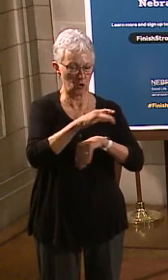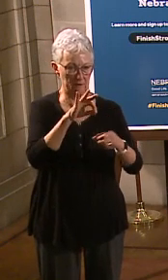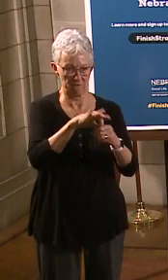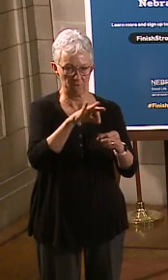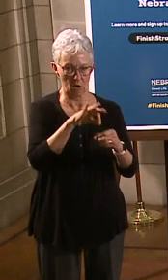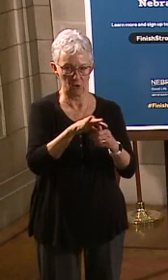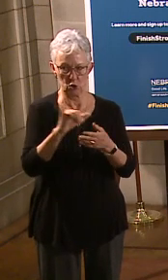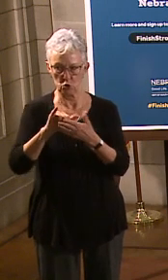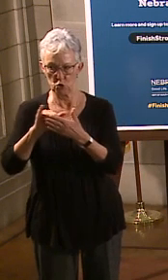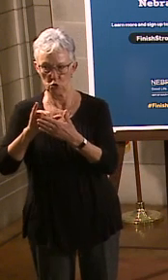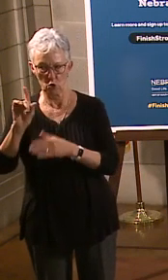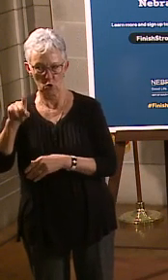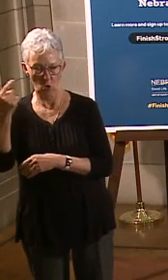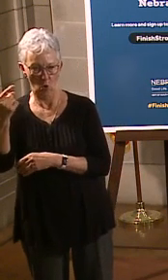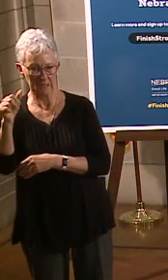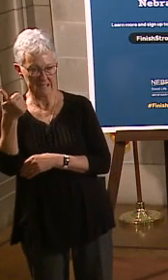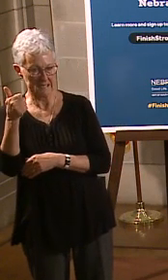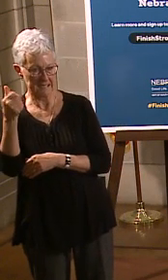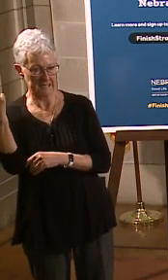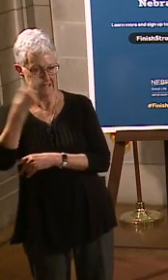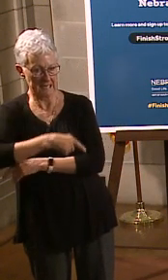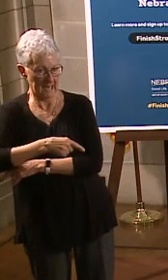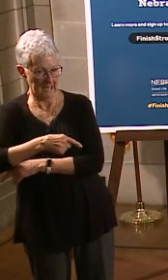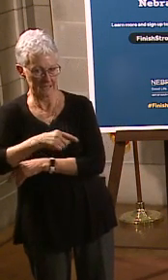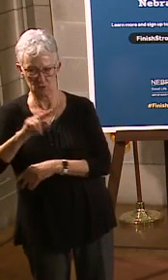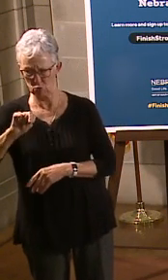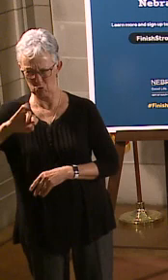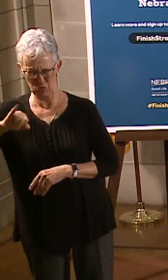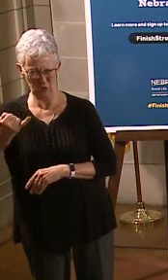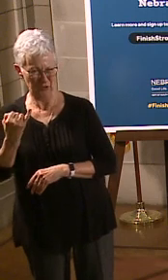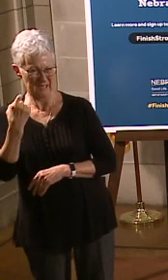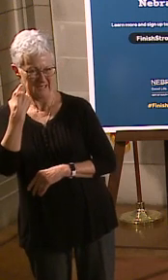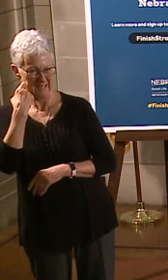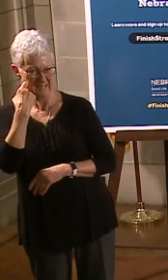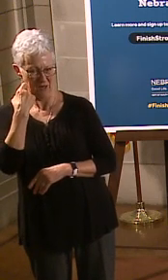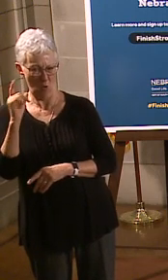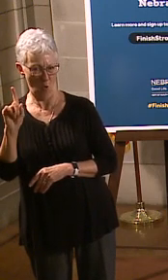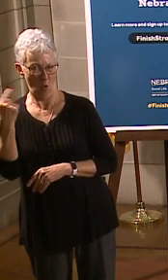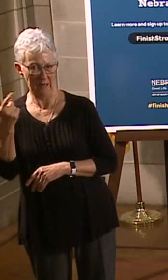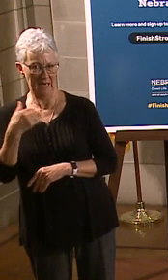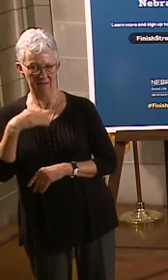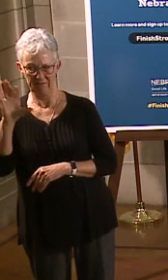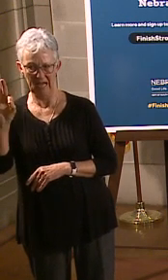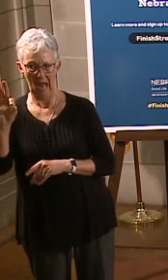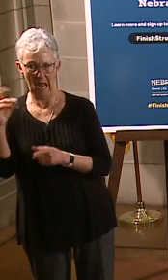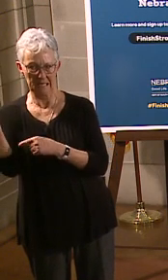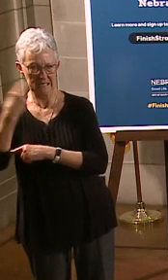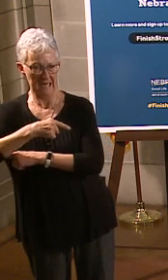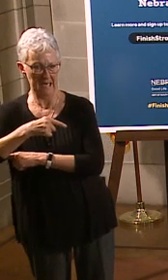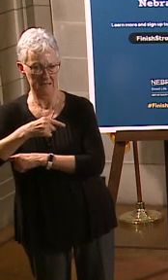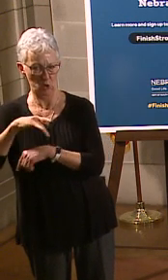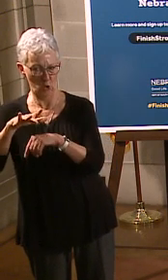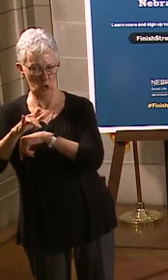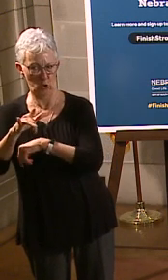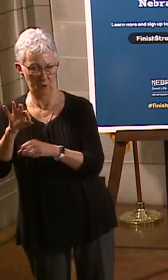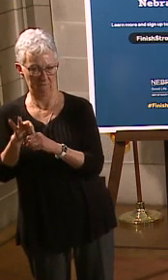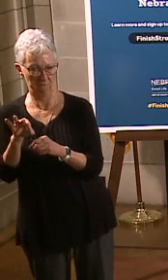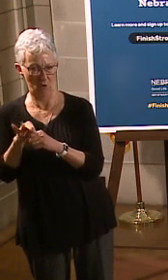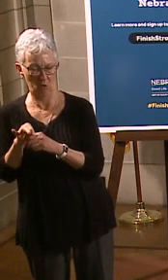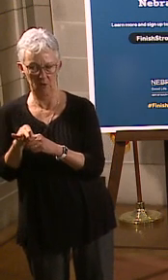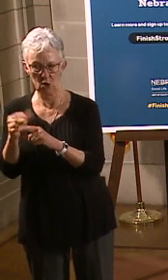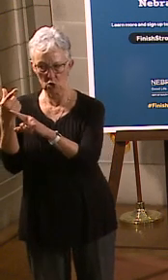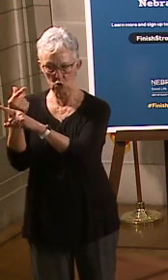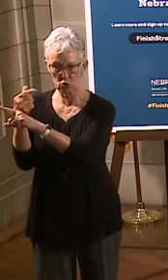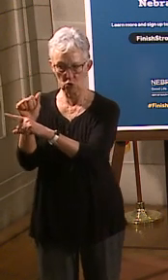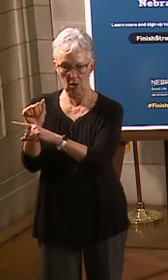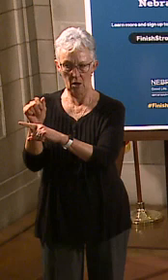days of early voting. New Jersey only has 9 days of early voting, and they just signed that into law. So you can see when you compare what Georgia's law does, it offers a lot